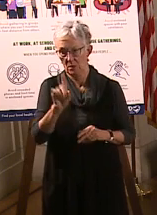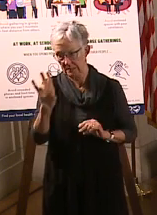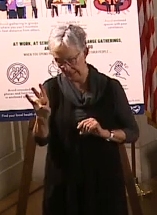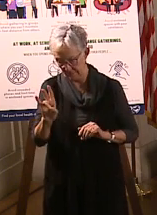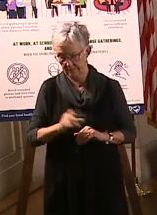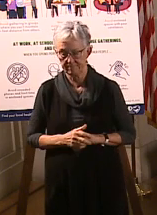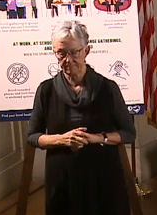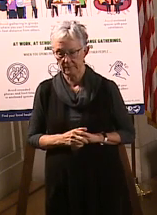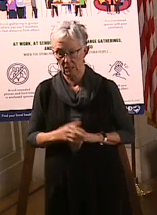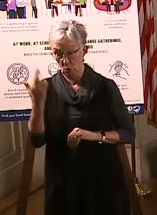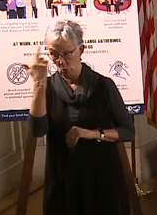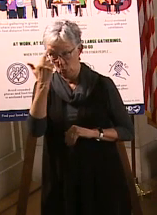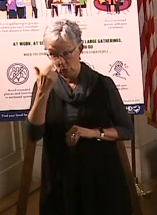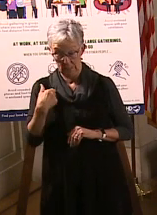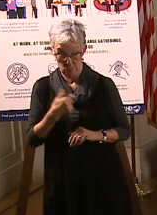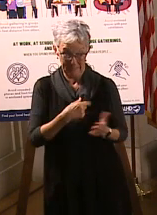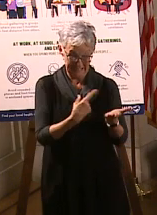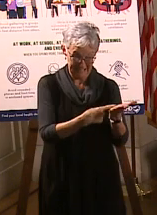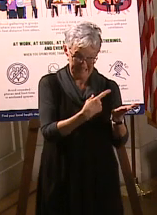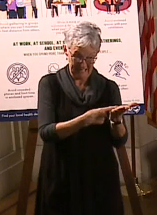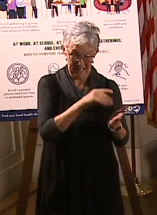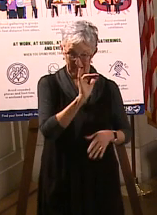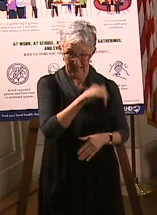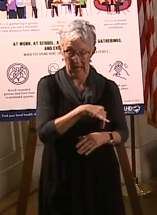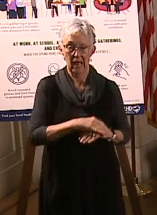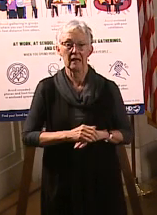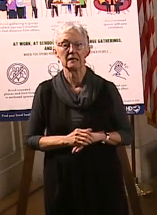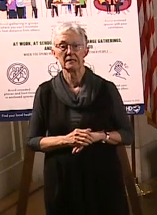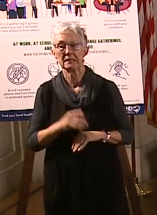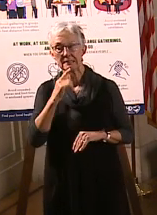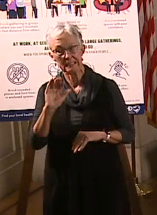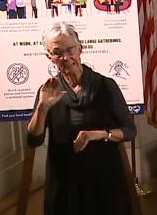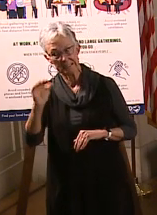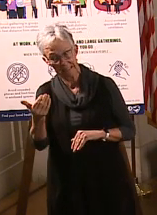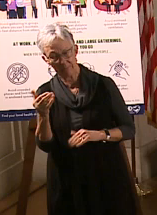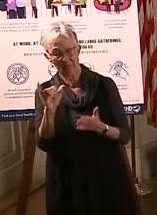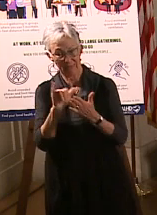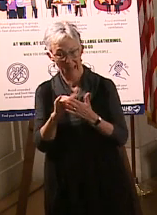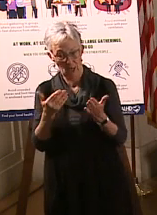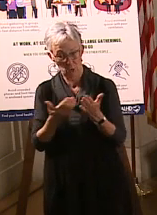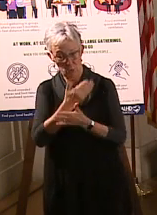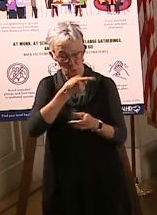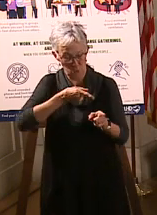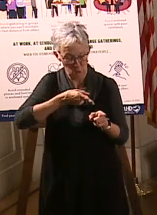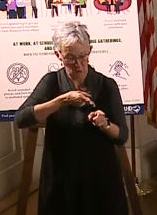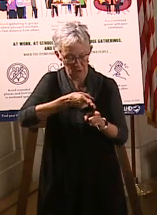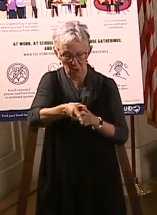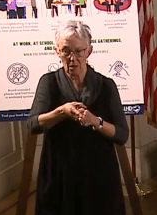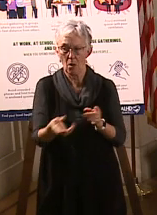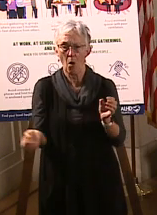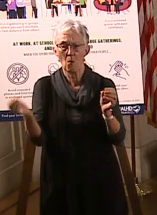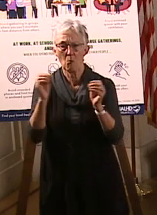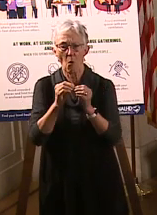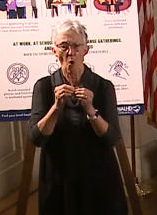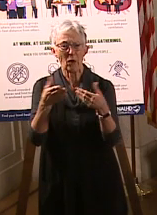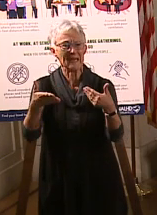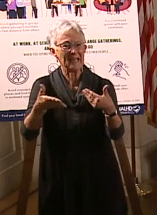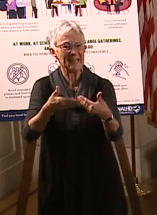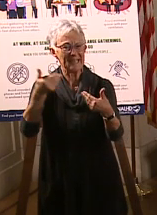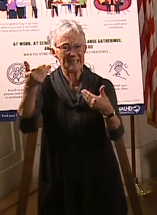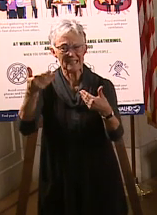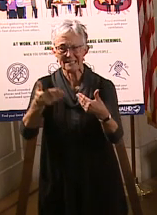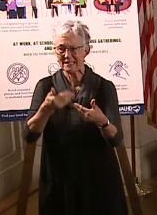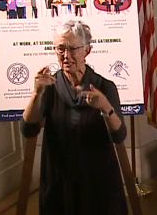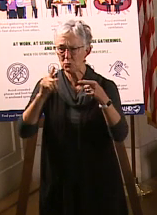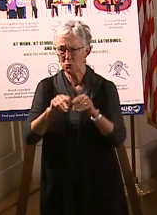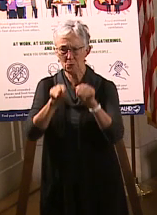this is because it does appear that this new strain is more infectious or more